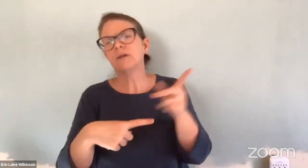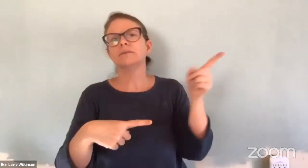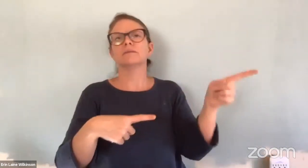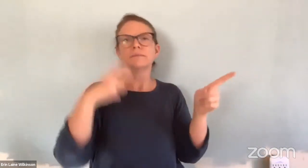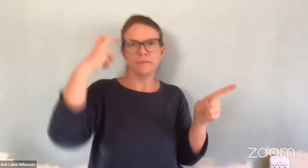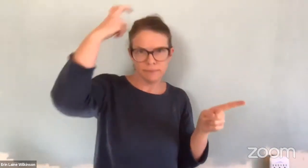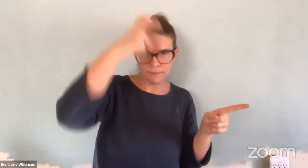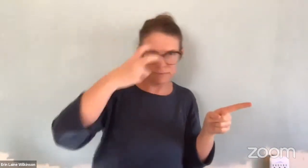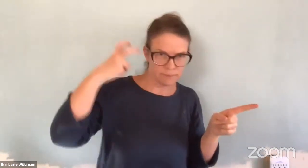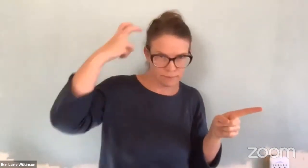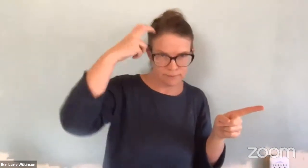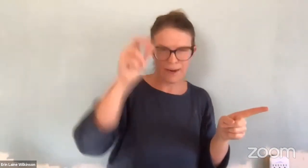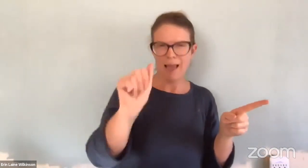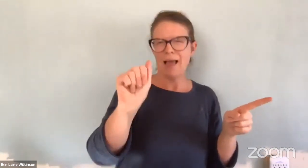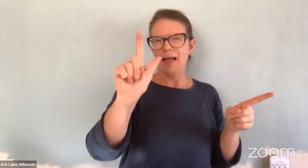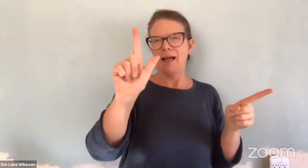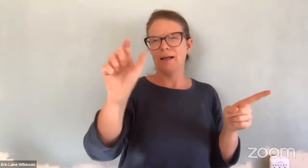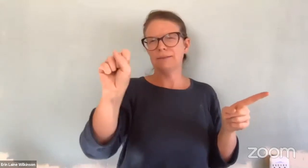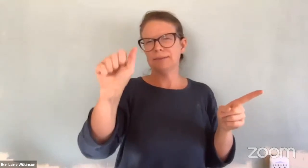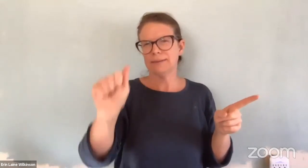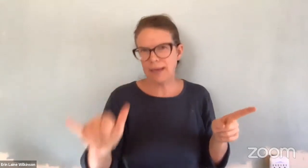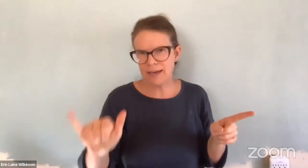case studies, for example,